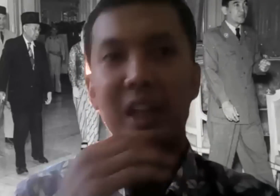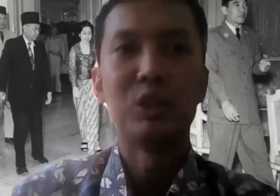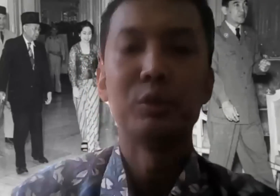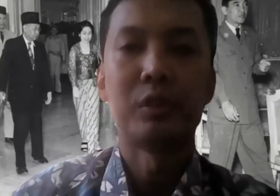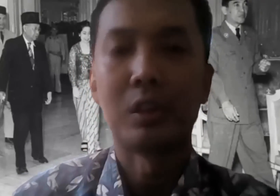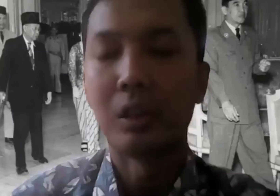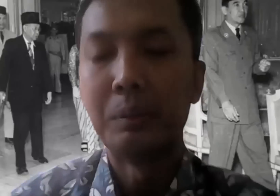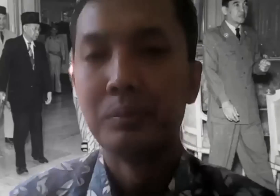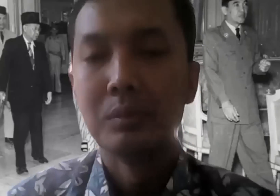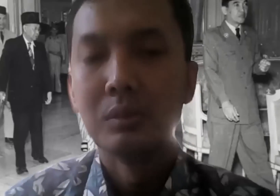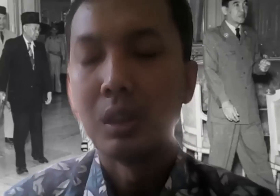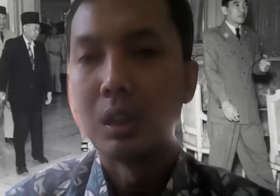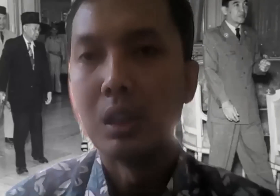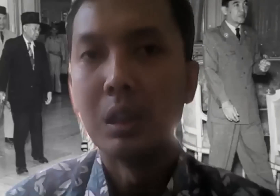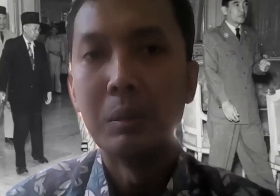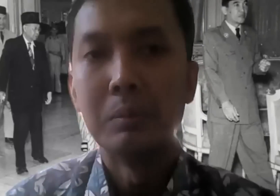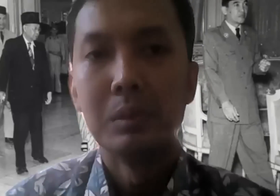also thank you for